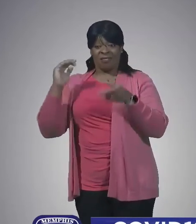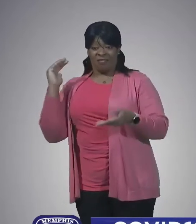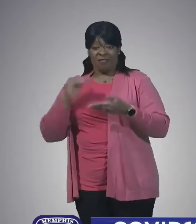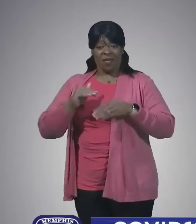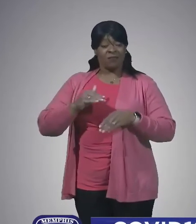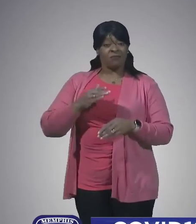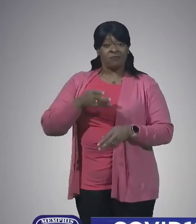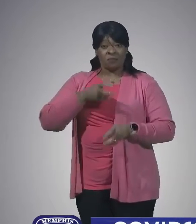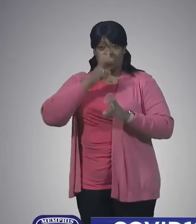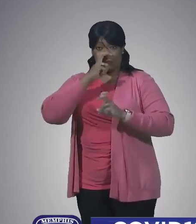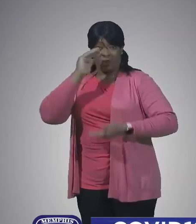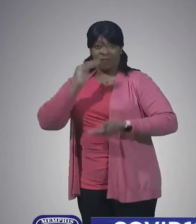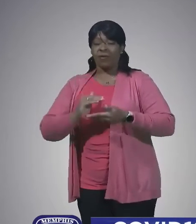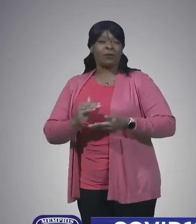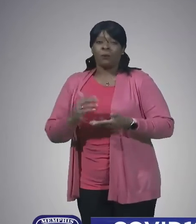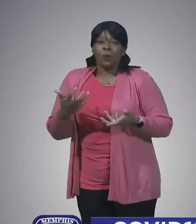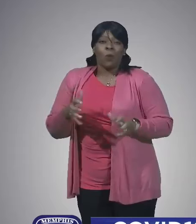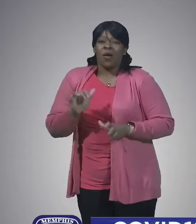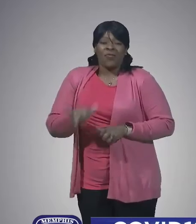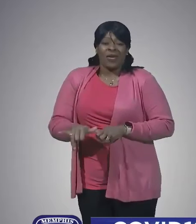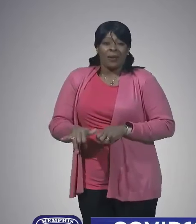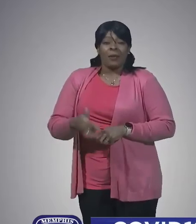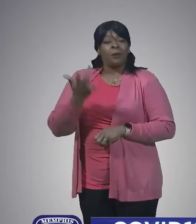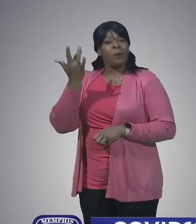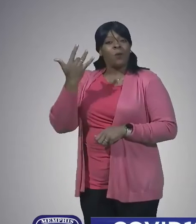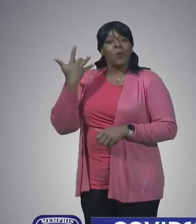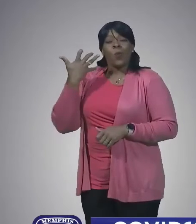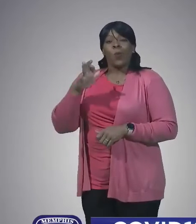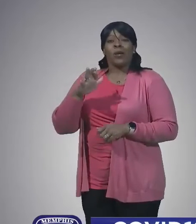yet, because we don't want to be